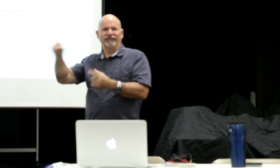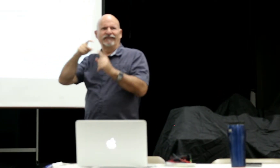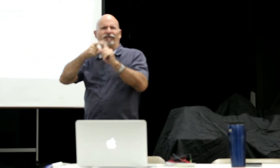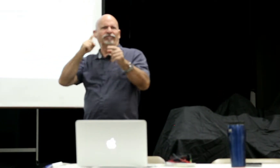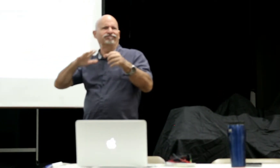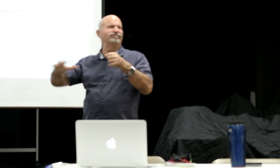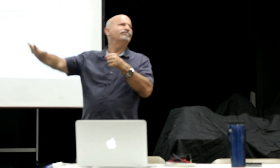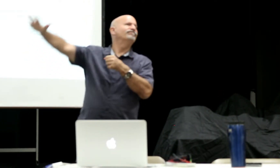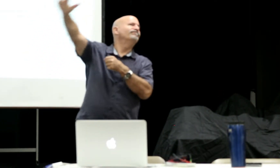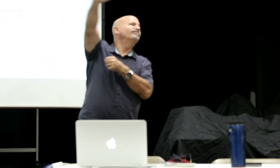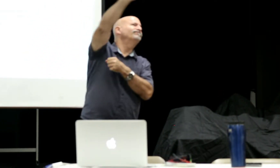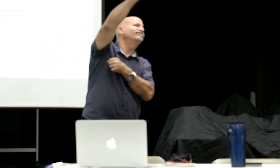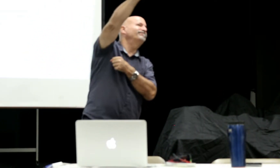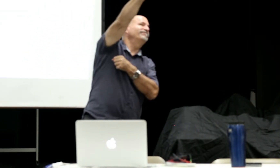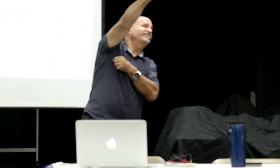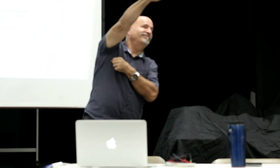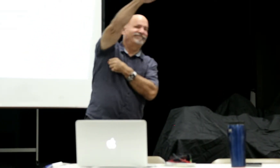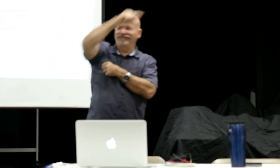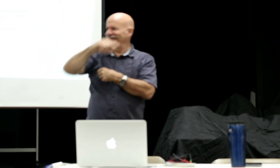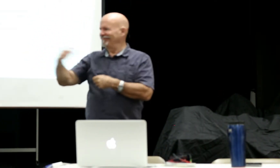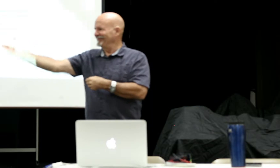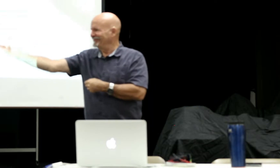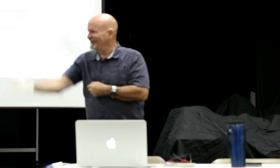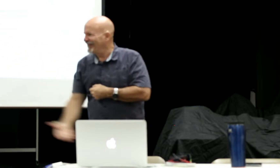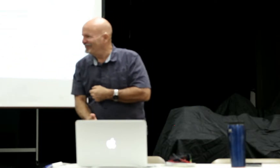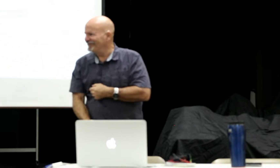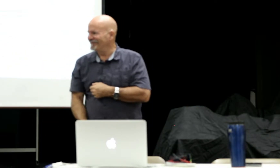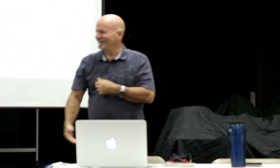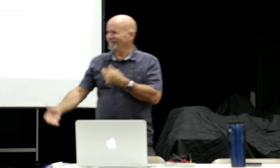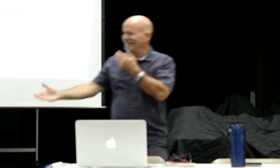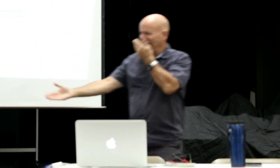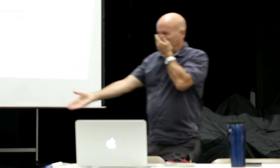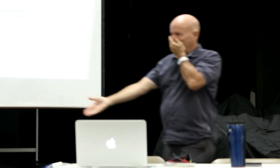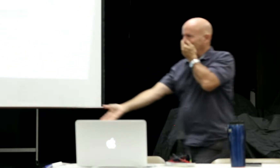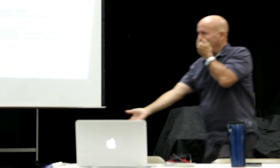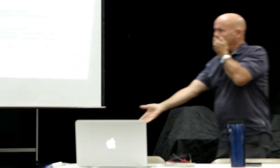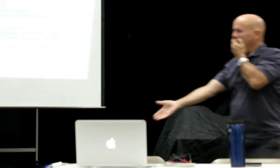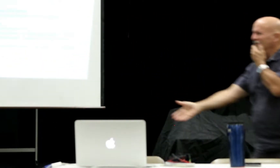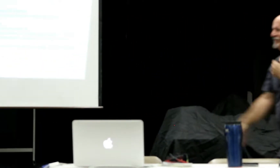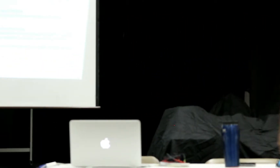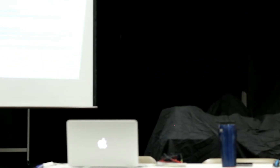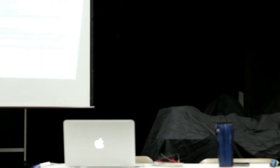board. She is from Northern California.